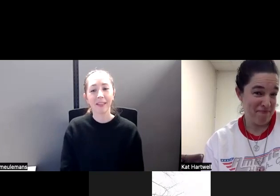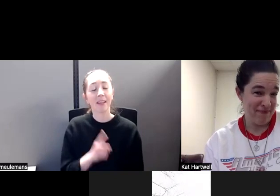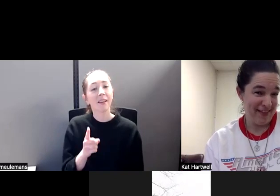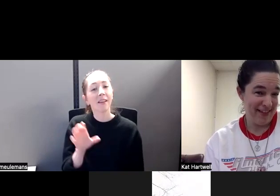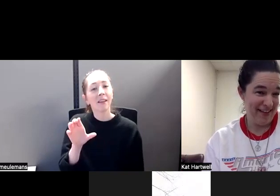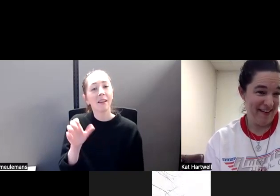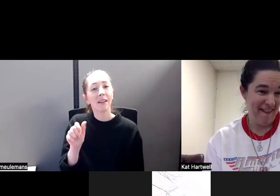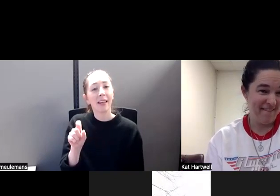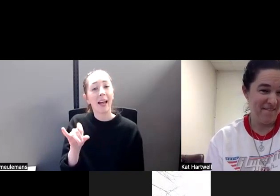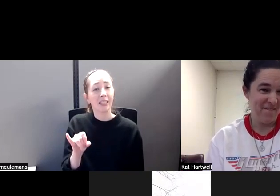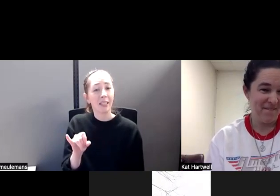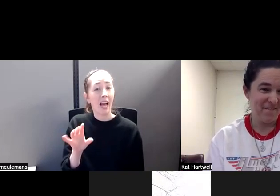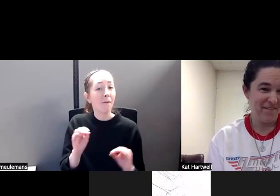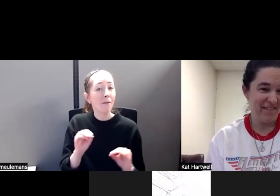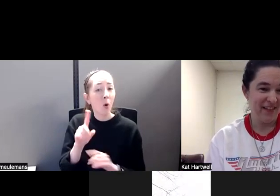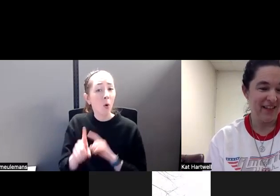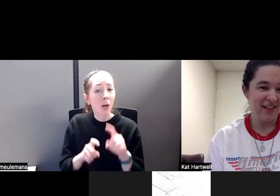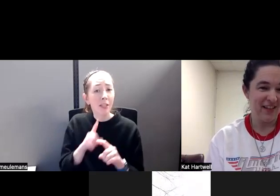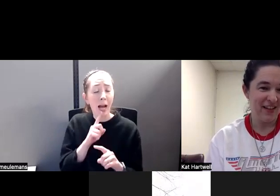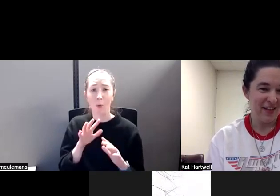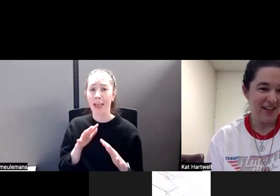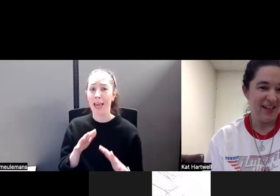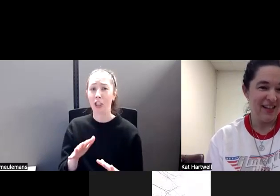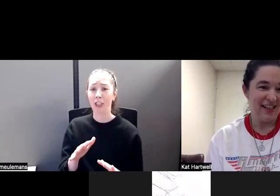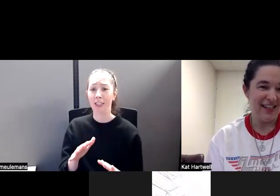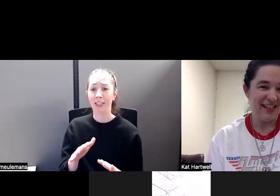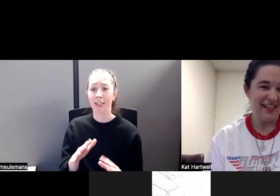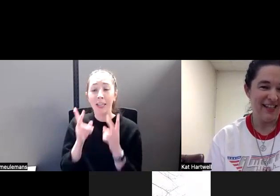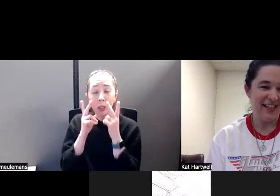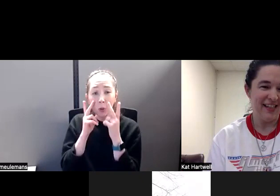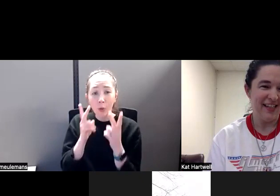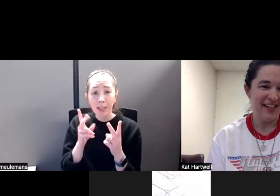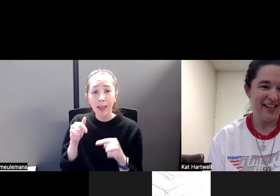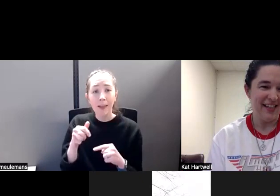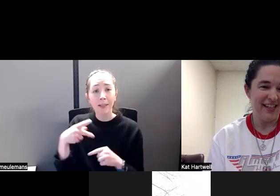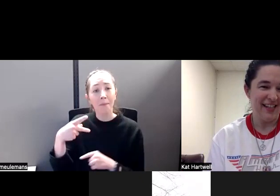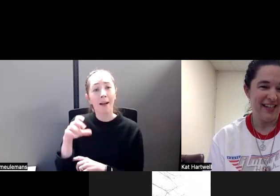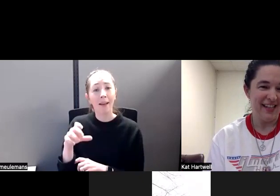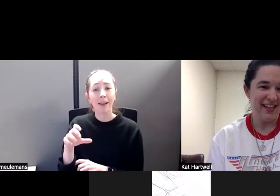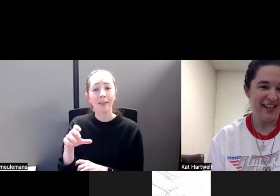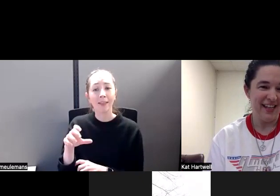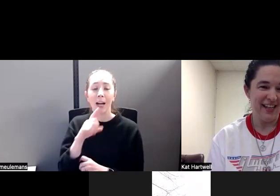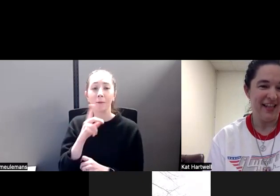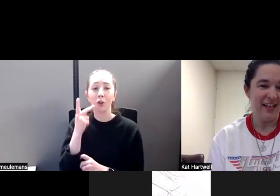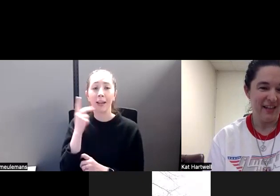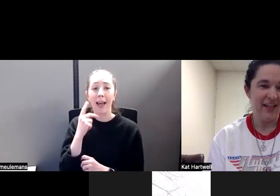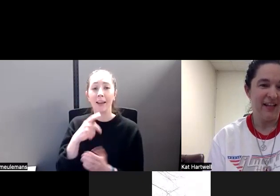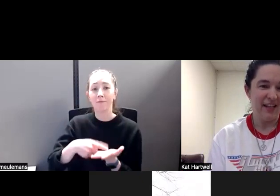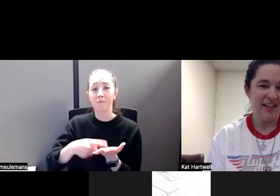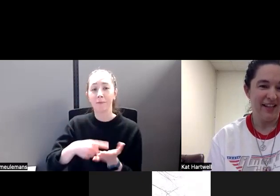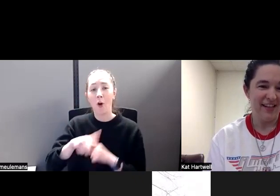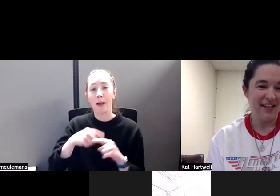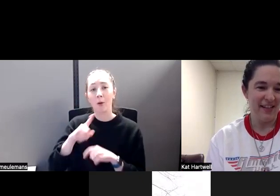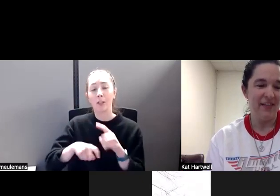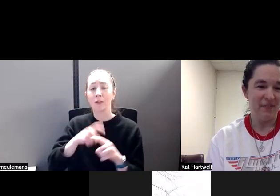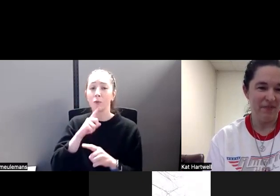Okay. Well, I actually don't have a question because I'm just really anxious to see this podcast. That I'm sure Kat covered all my questions. And I'm